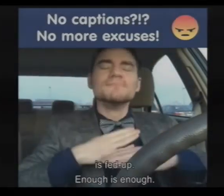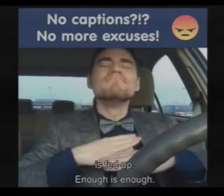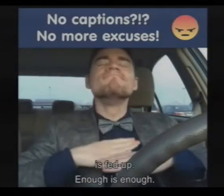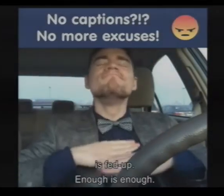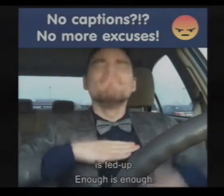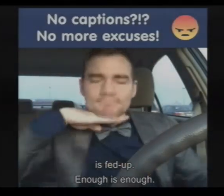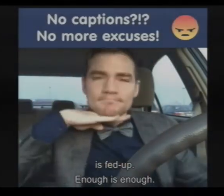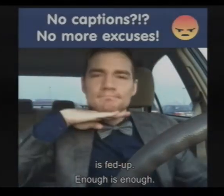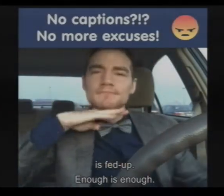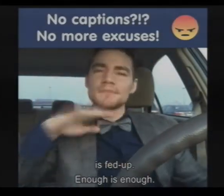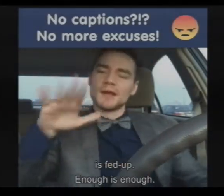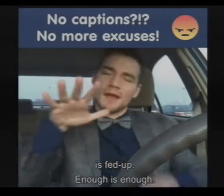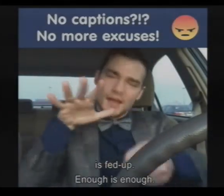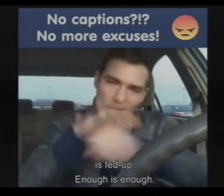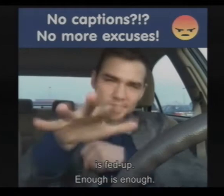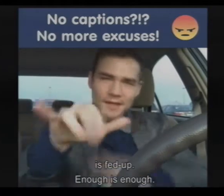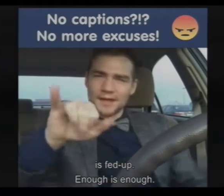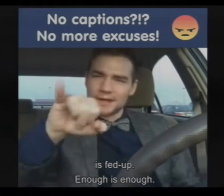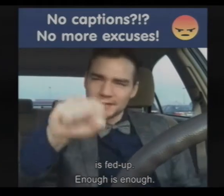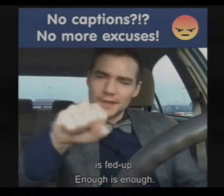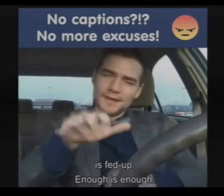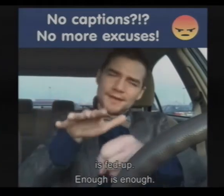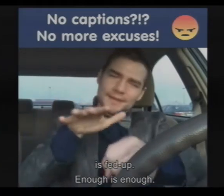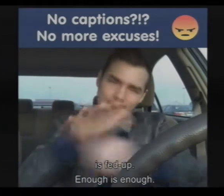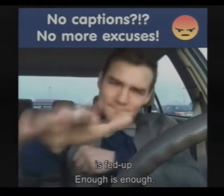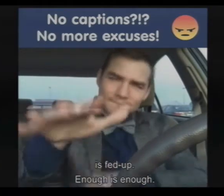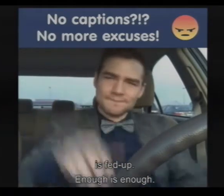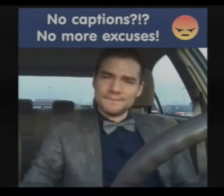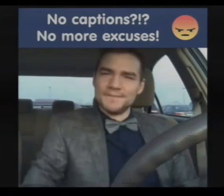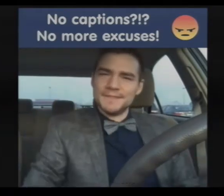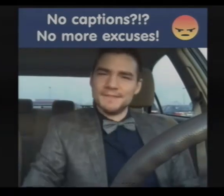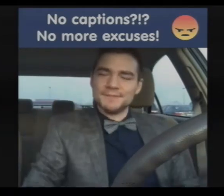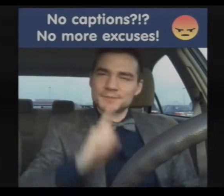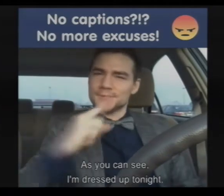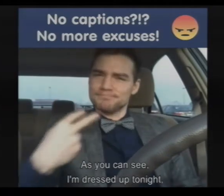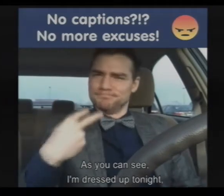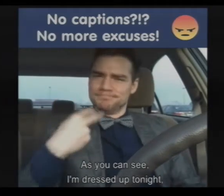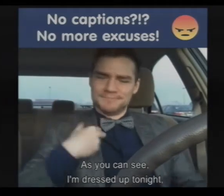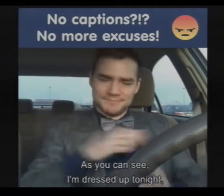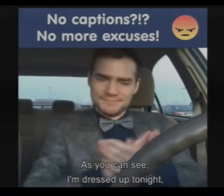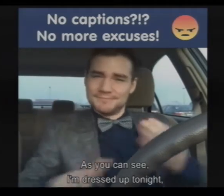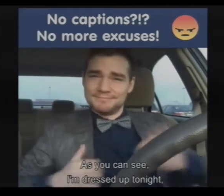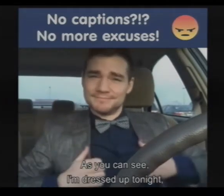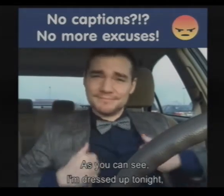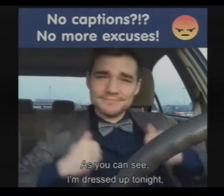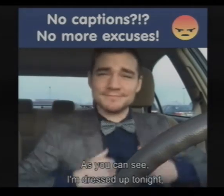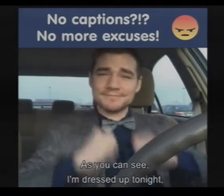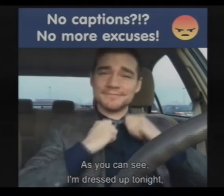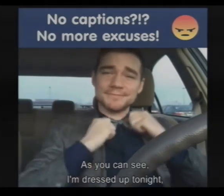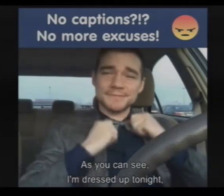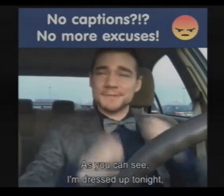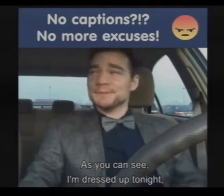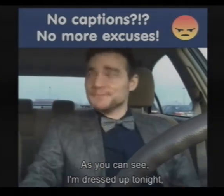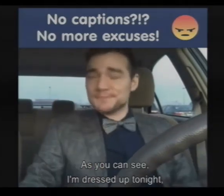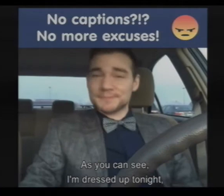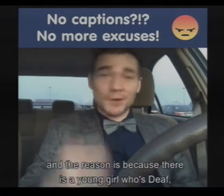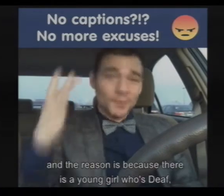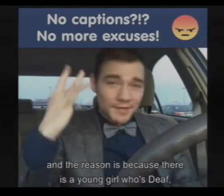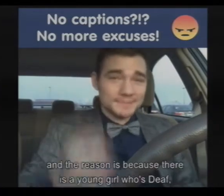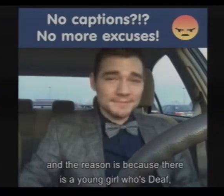feeling is fed up. Enough is enough. As you can see, I'm dressed up tonight. Daniel Durant. And the reason